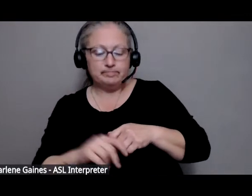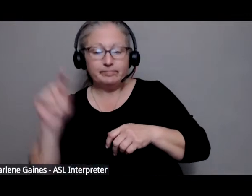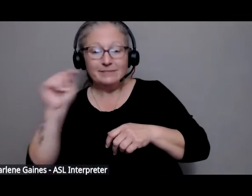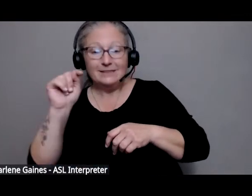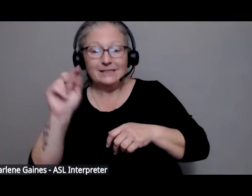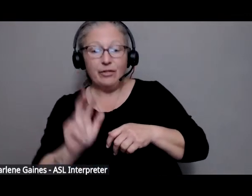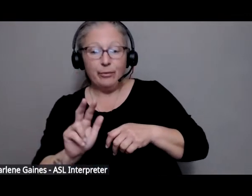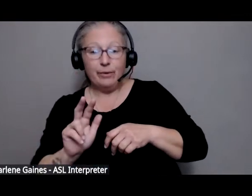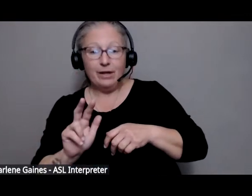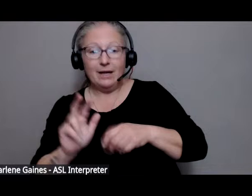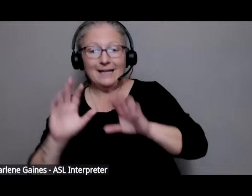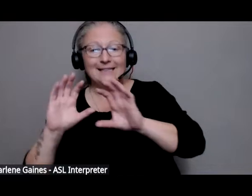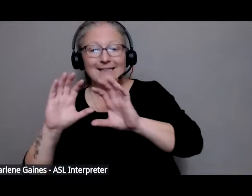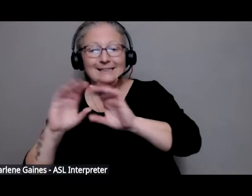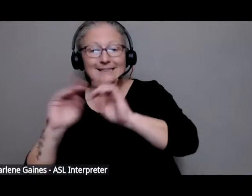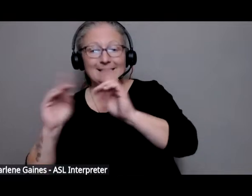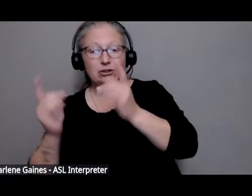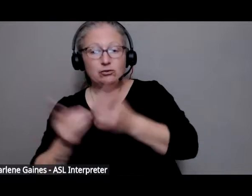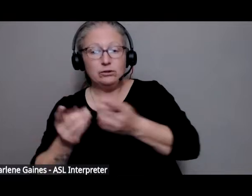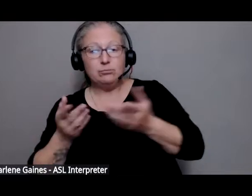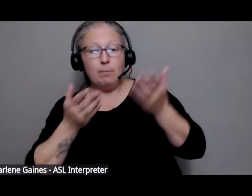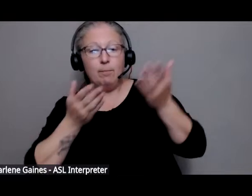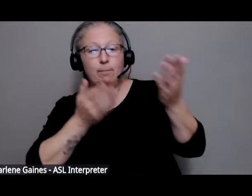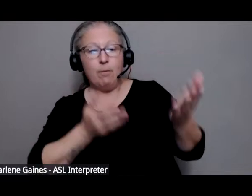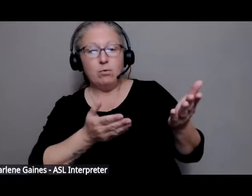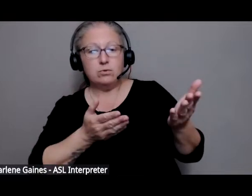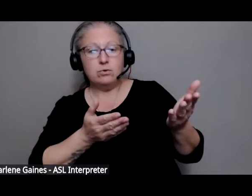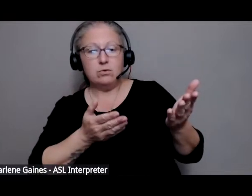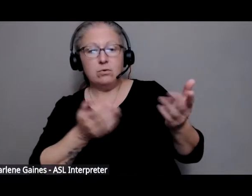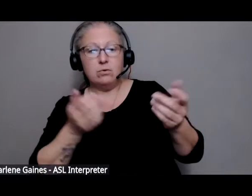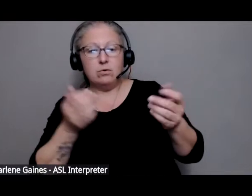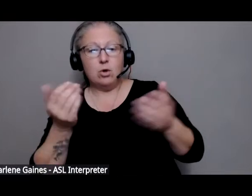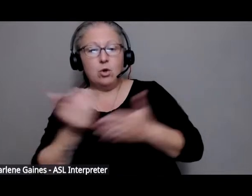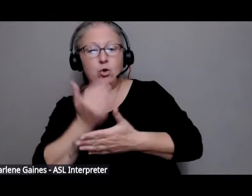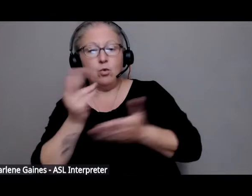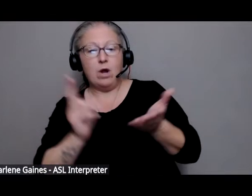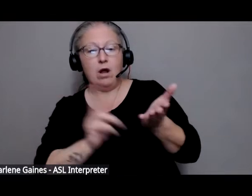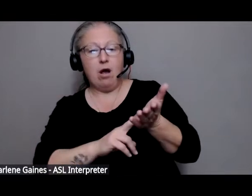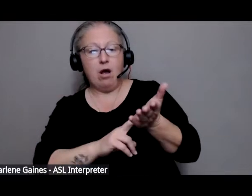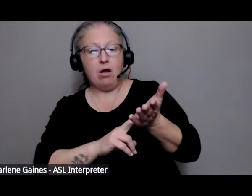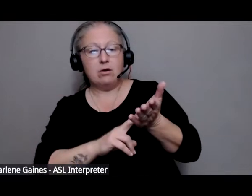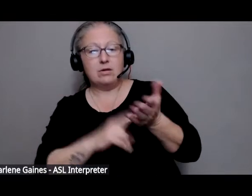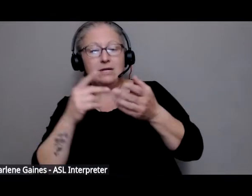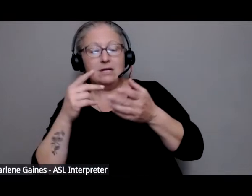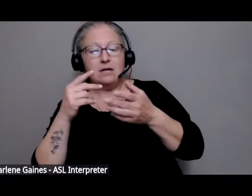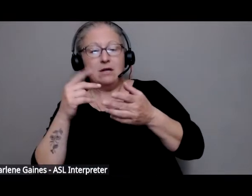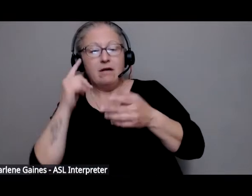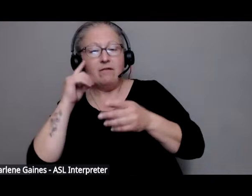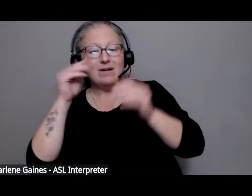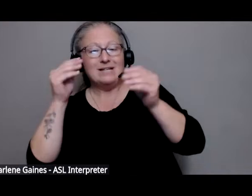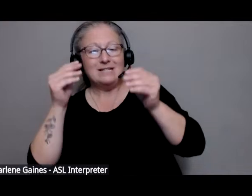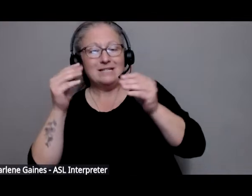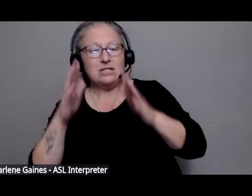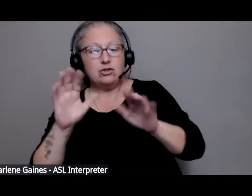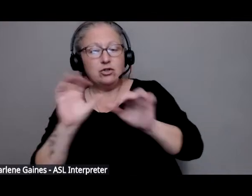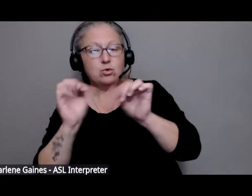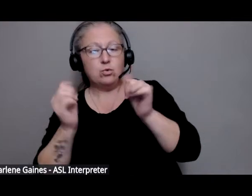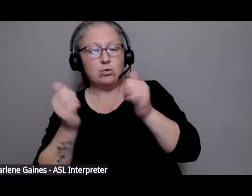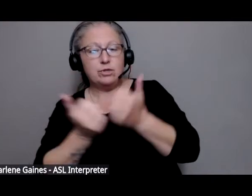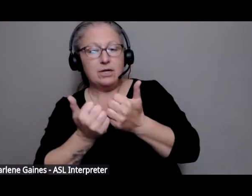is the district's proposal for a new contract or a successor contract with the Teachers